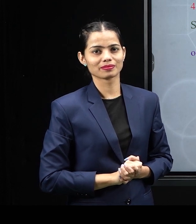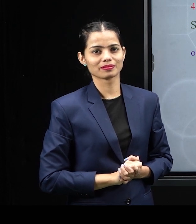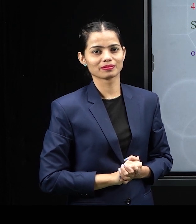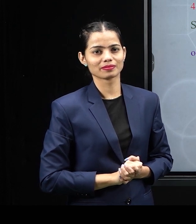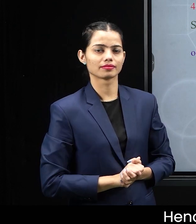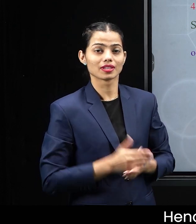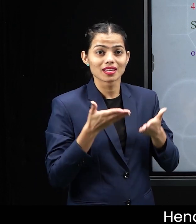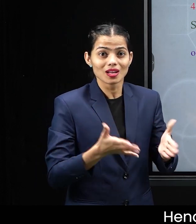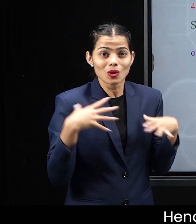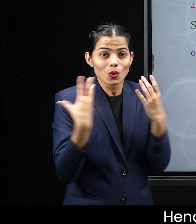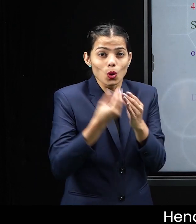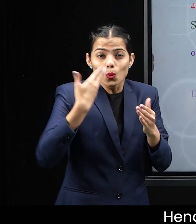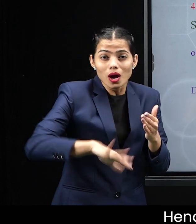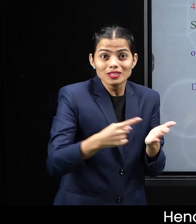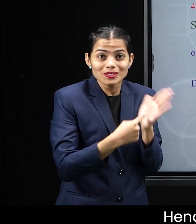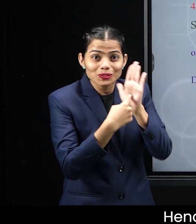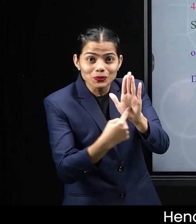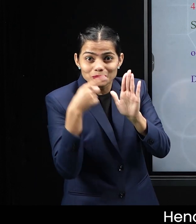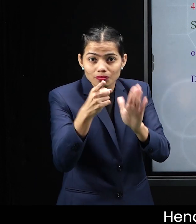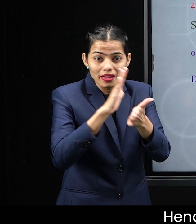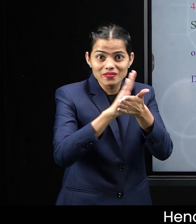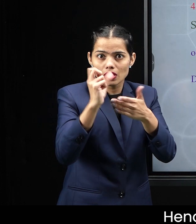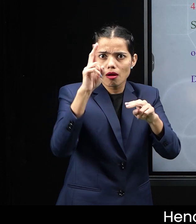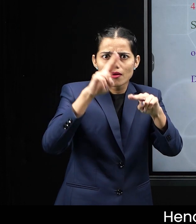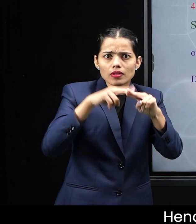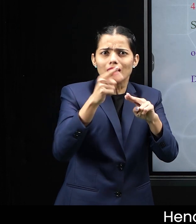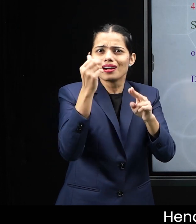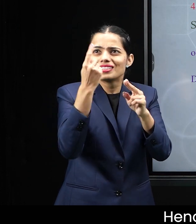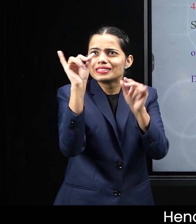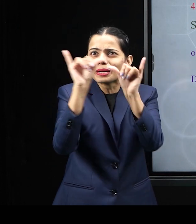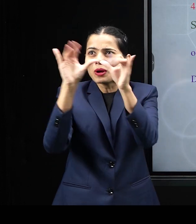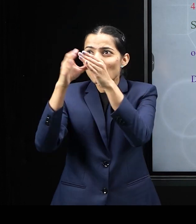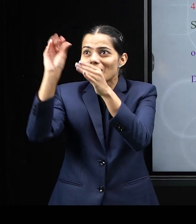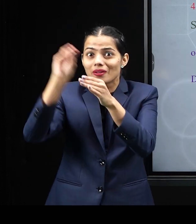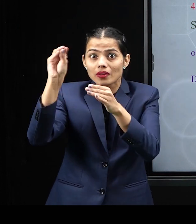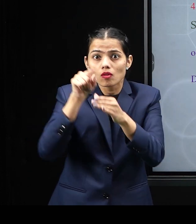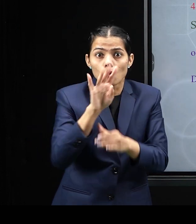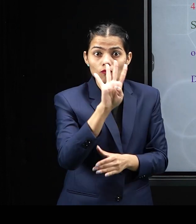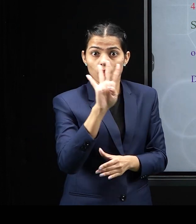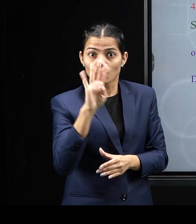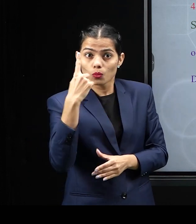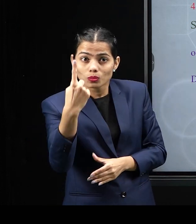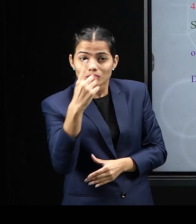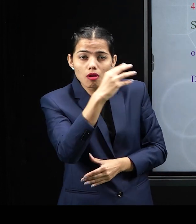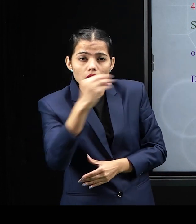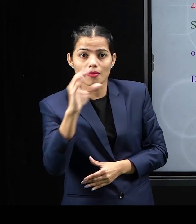567. Hence, we will determine the HCF of 441 and